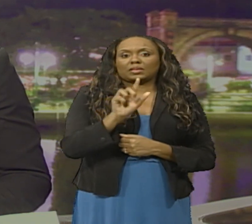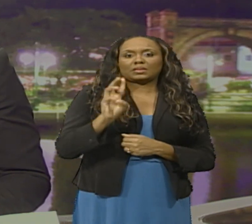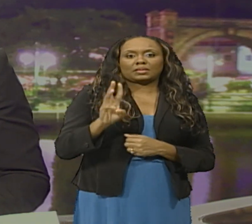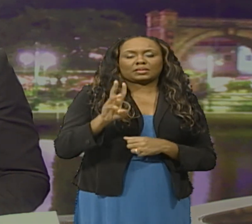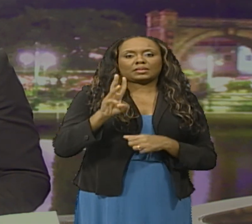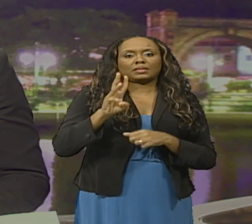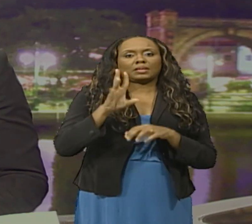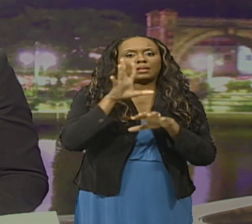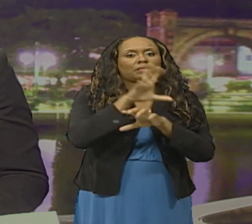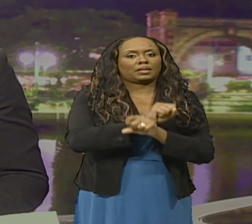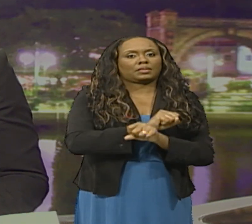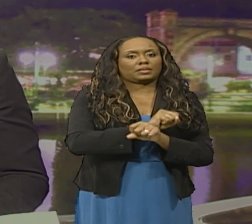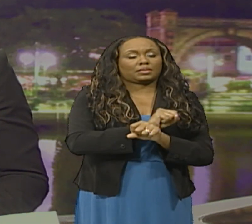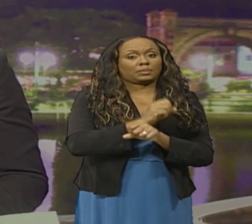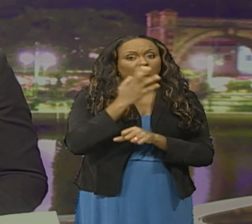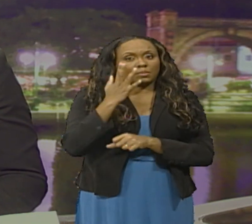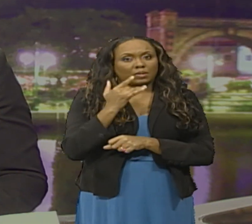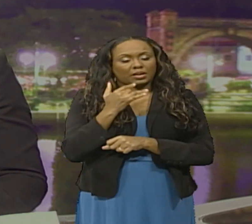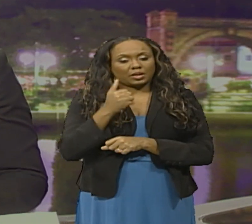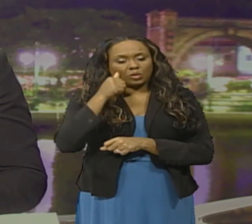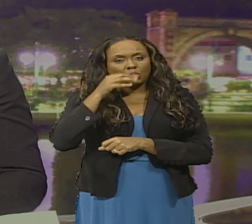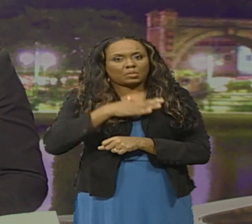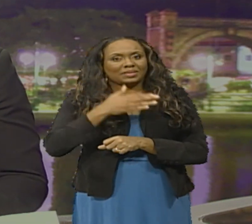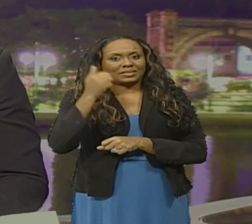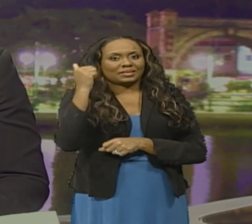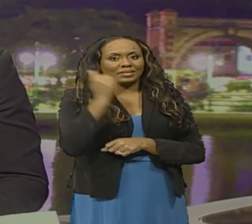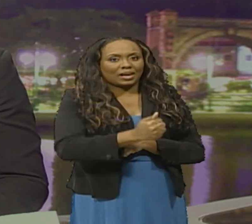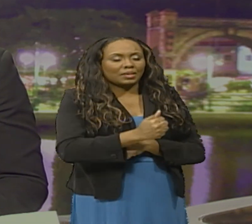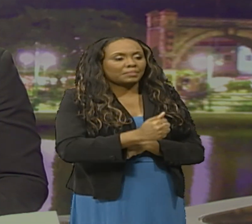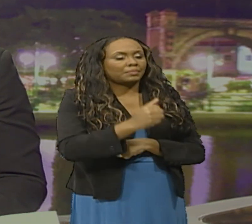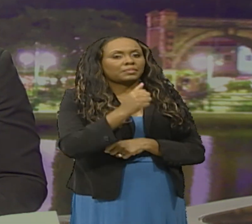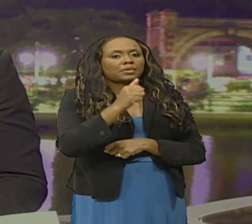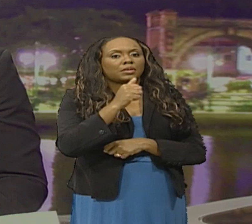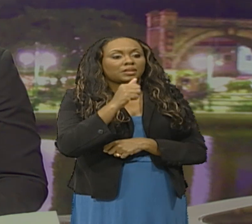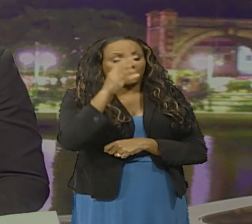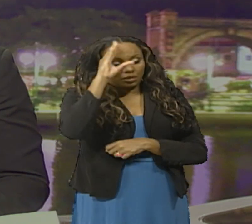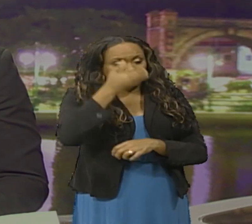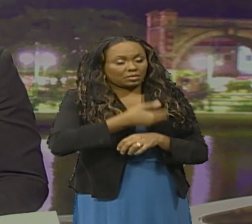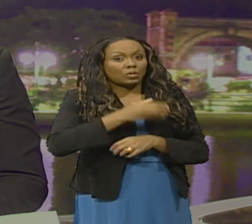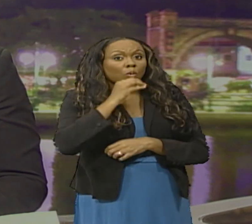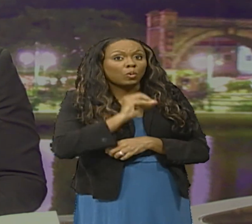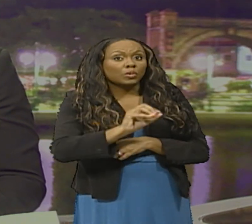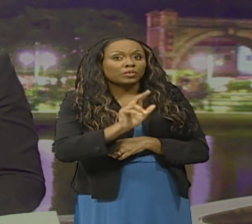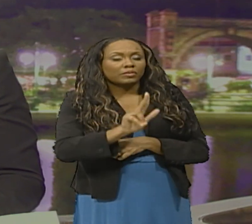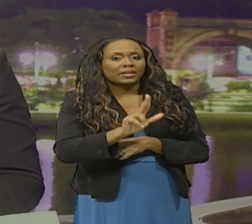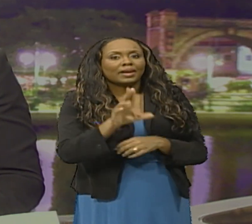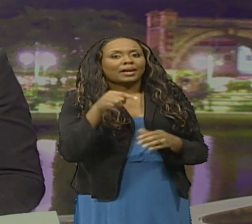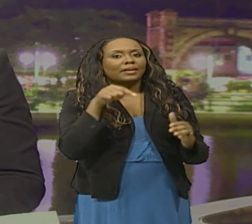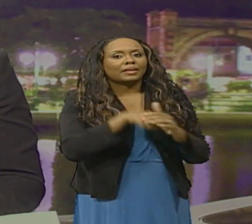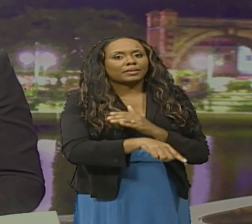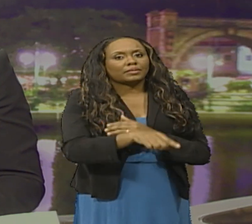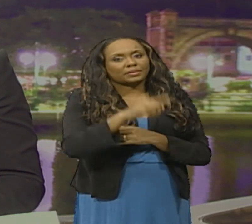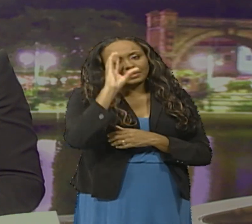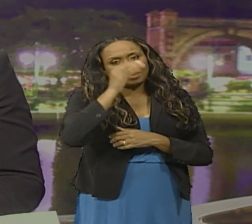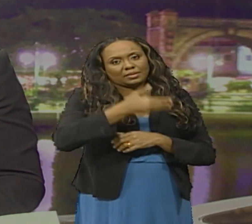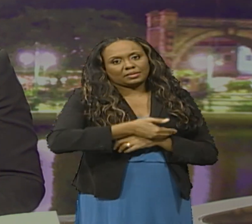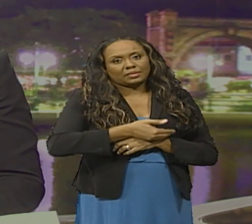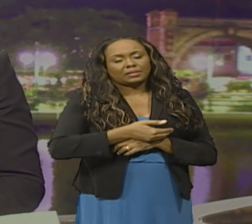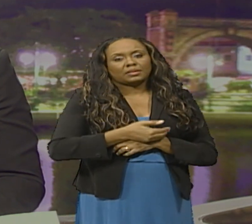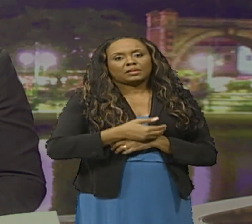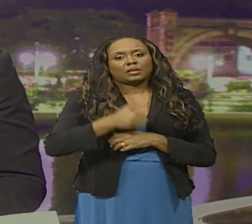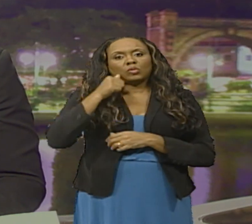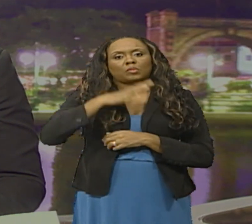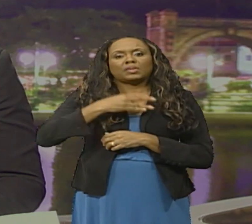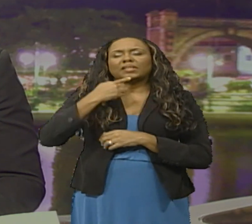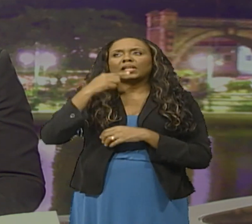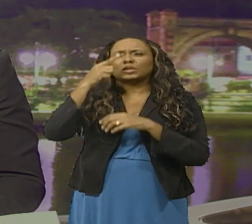was arrested after stabbing her 3-year-old son to death over the weekend. The mother reportedly told police she had a dream